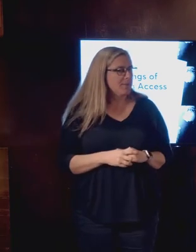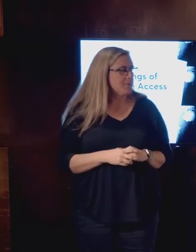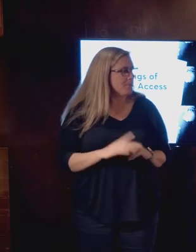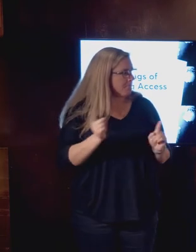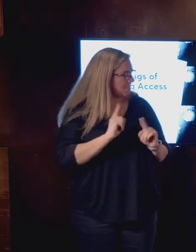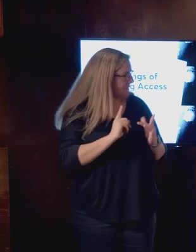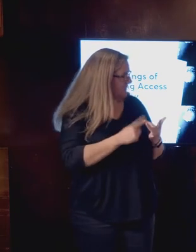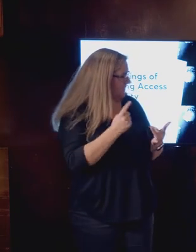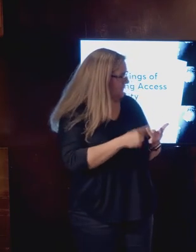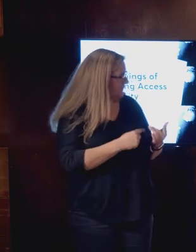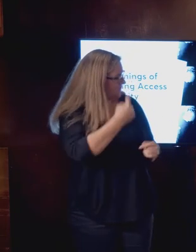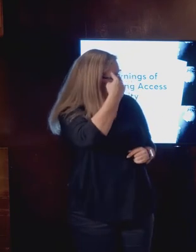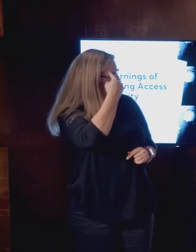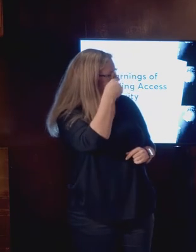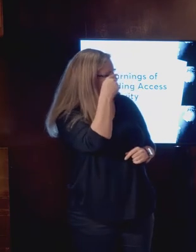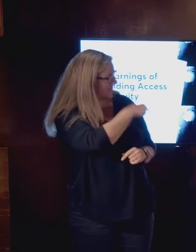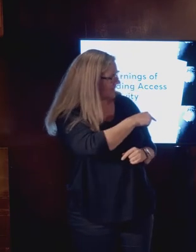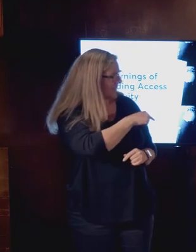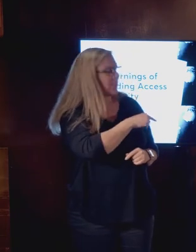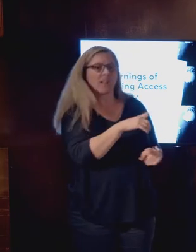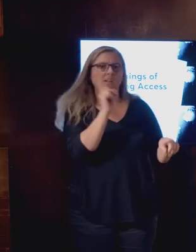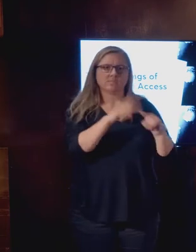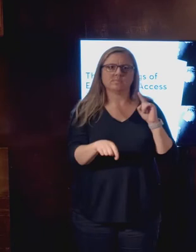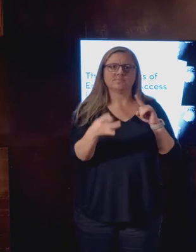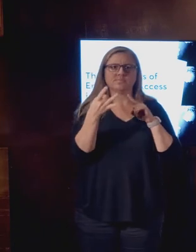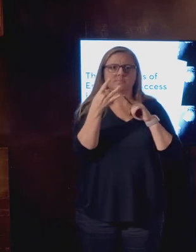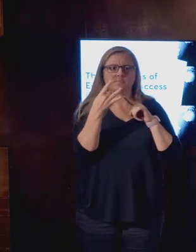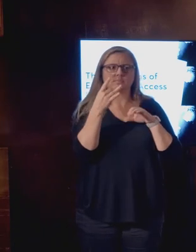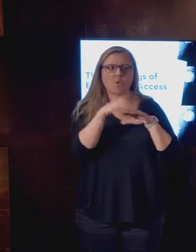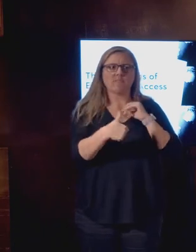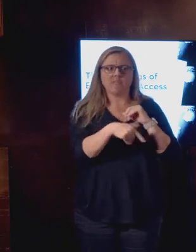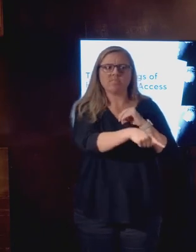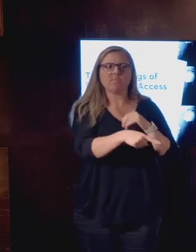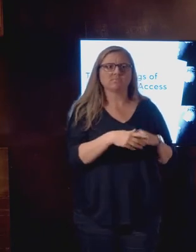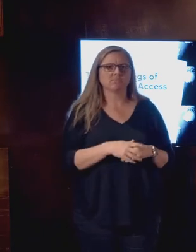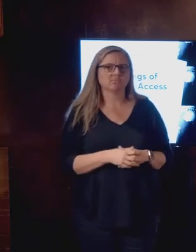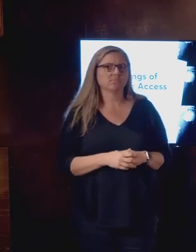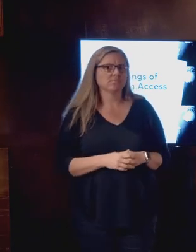Did you have something else you're thinking in particular that you want to make? Mainly about that, yeah. Yeah.